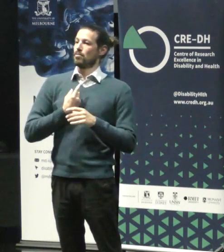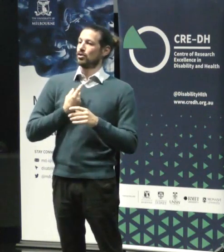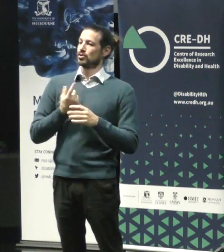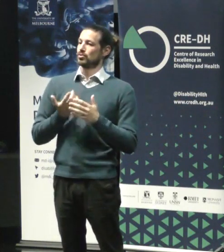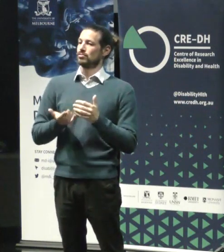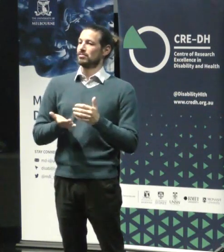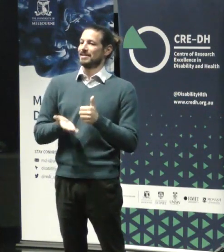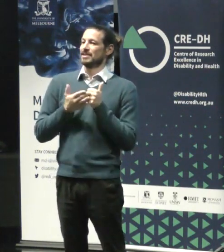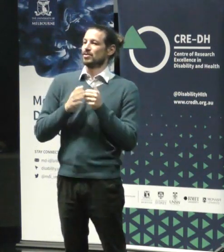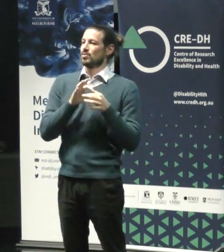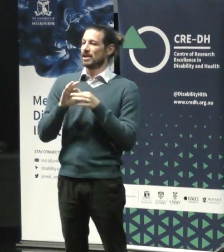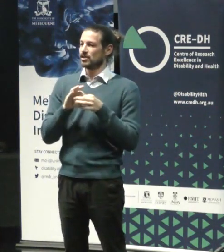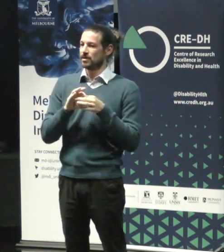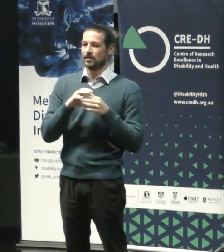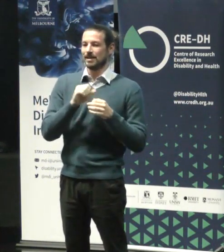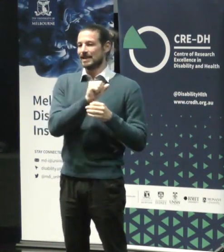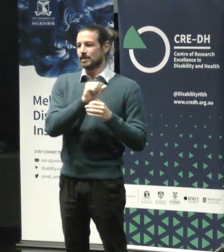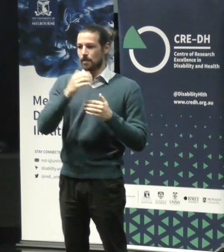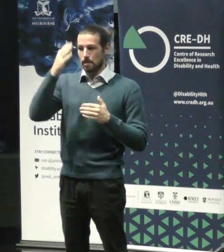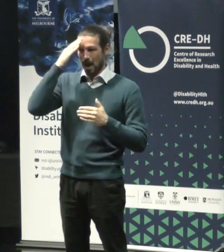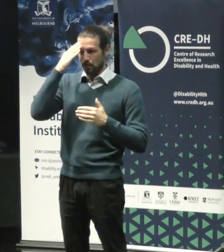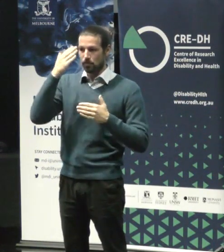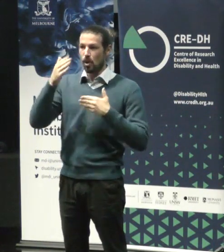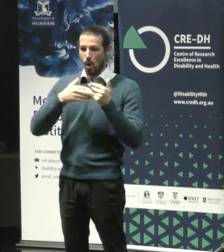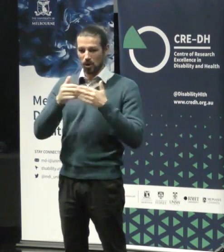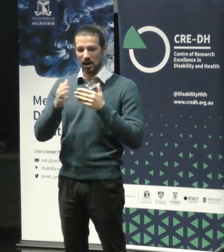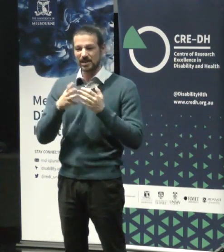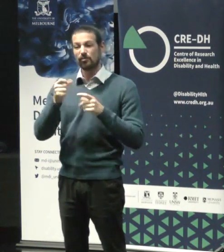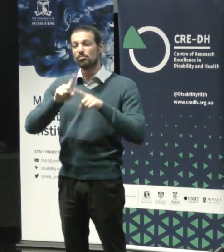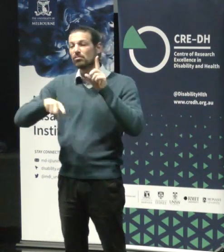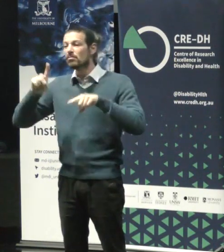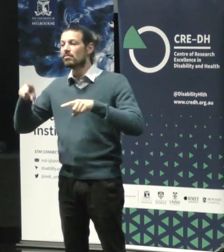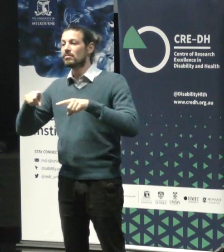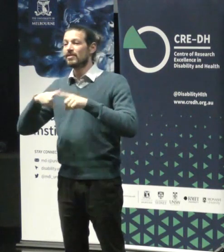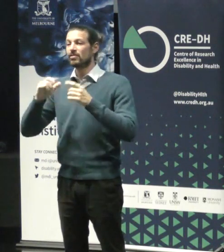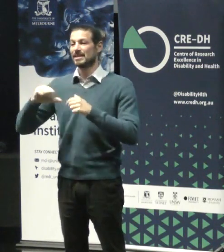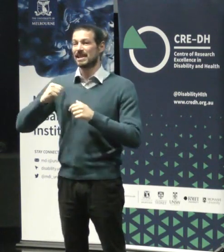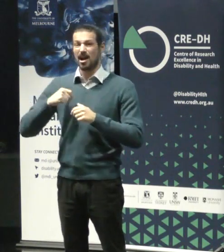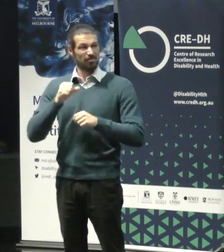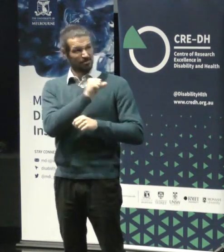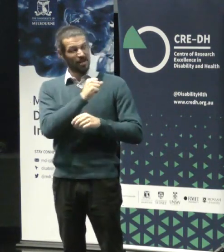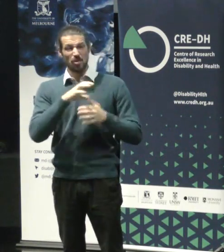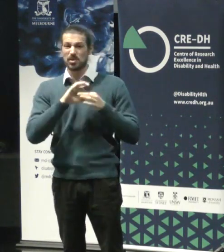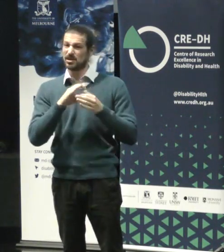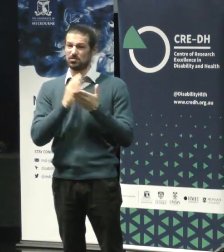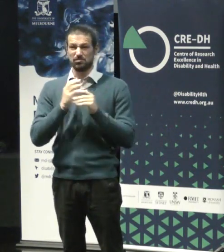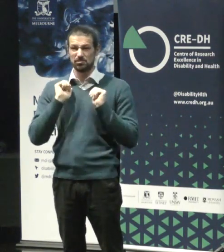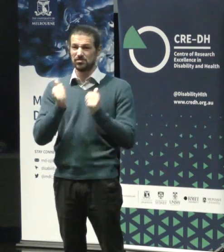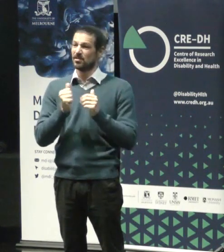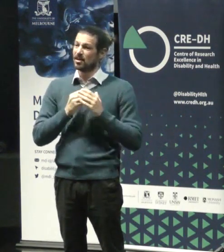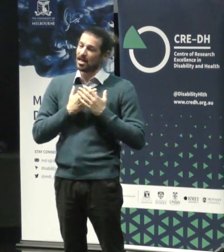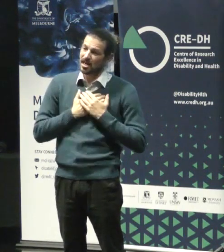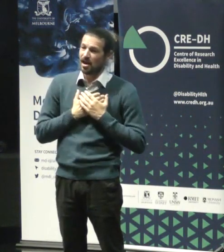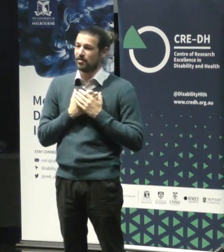mum. He has different personal assistants during the week. And look at that. That is a relationship of love and affection. It works